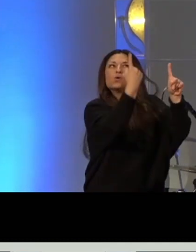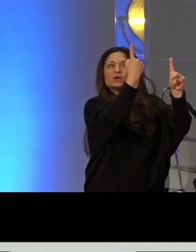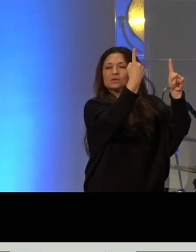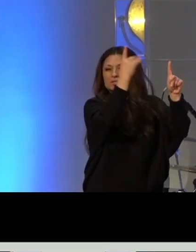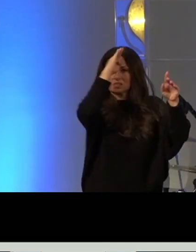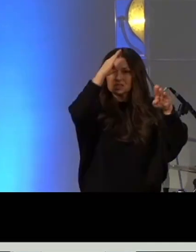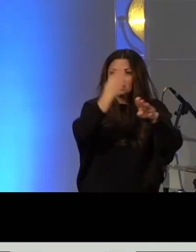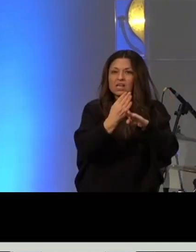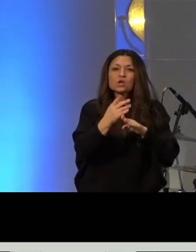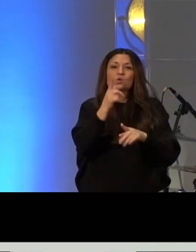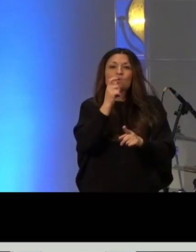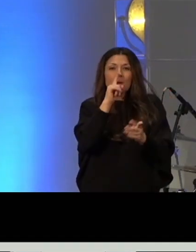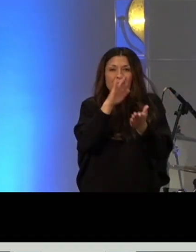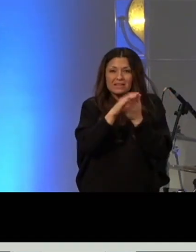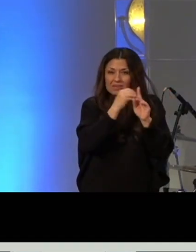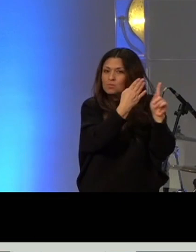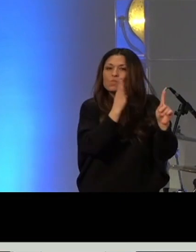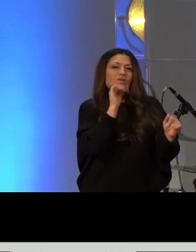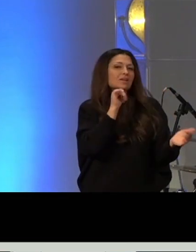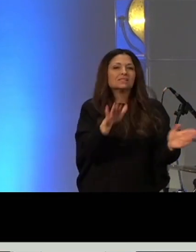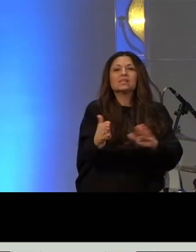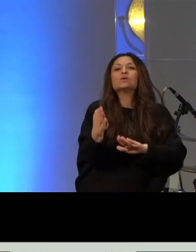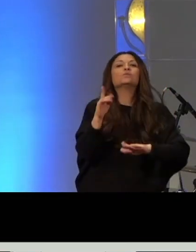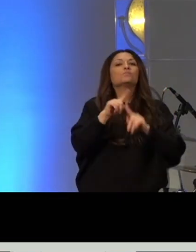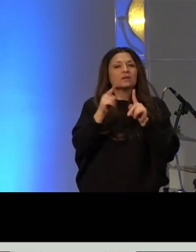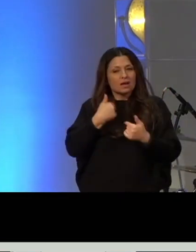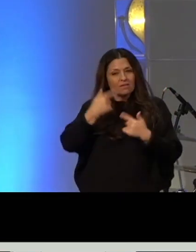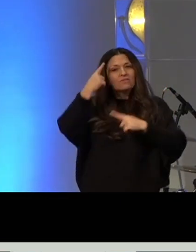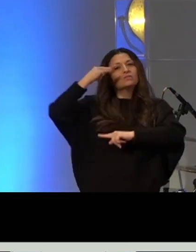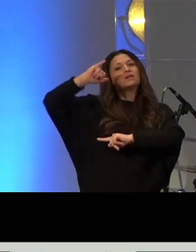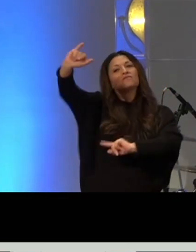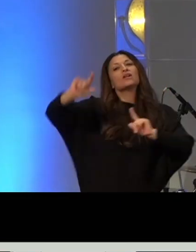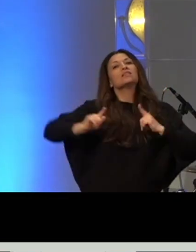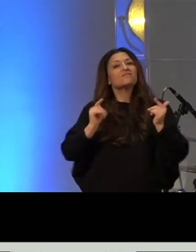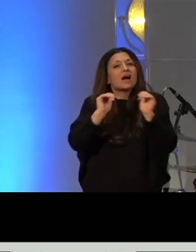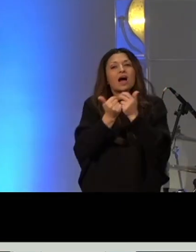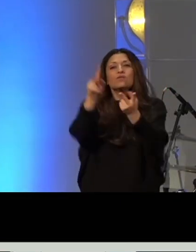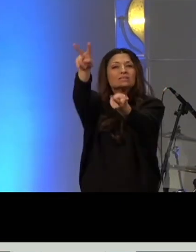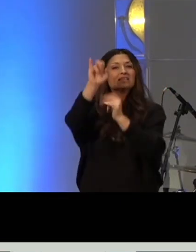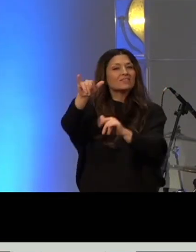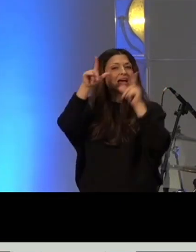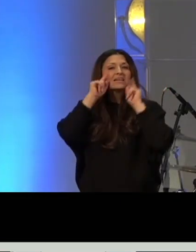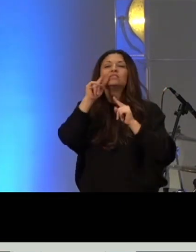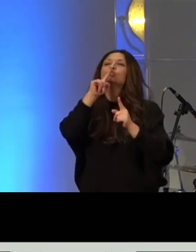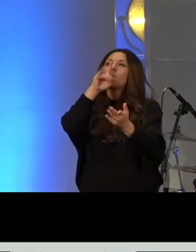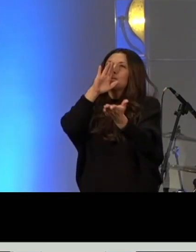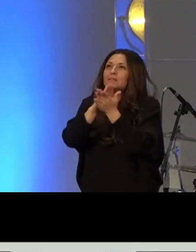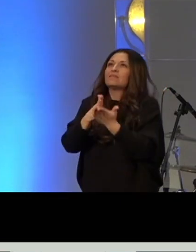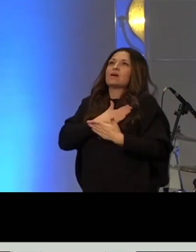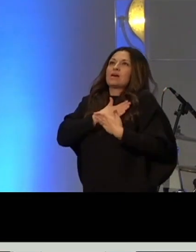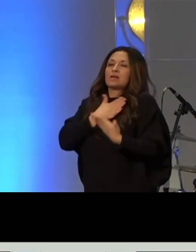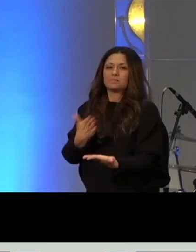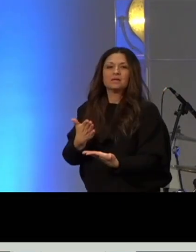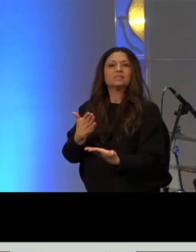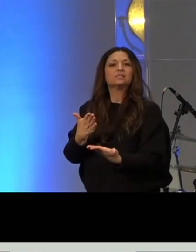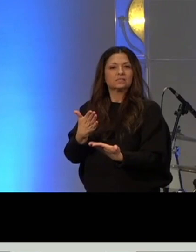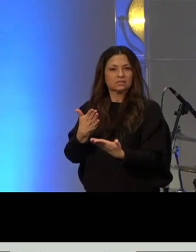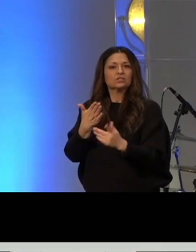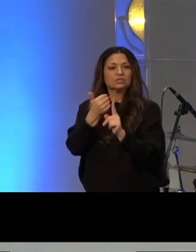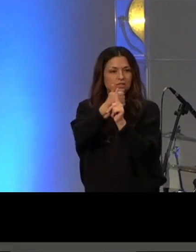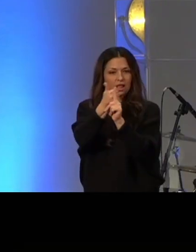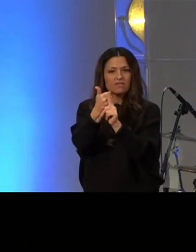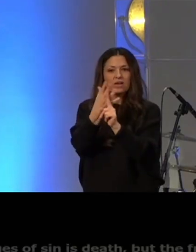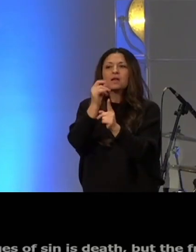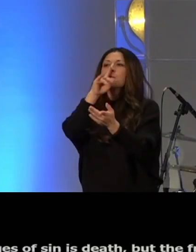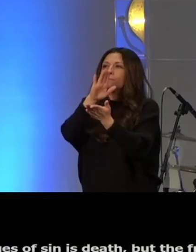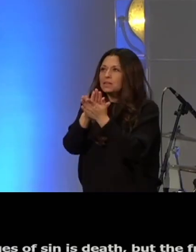in him should not perish but have eternal life. The way you can have that gift is to believe in Jesus, is to admit you're a sinner, and to believe